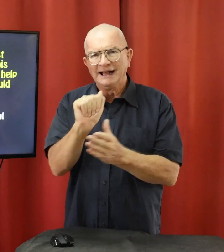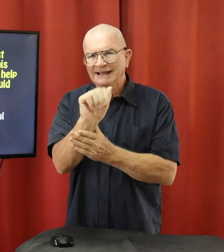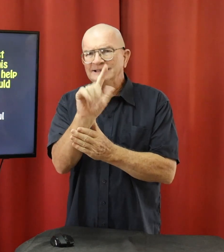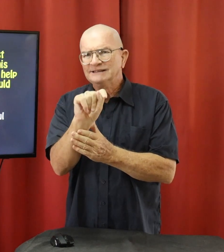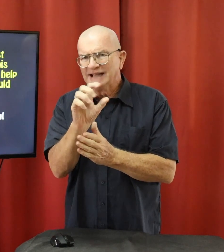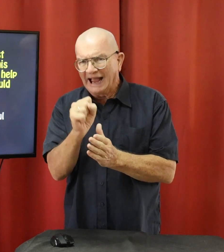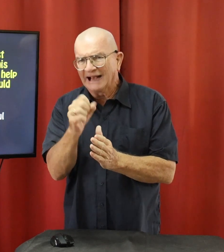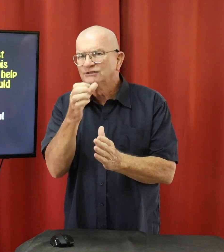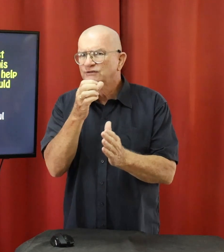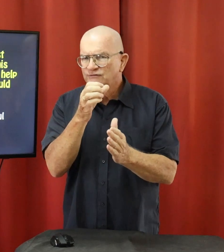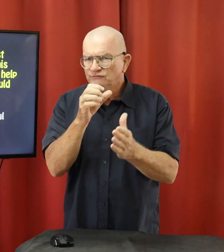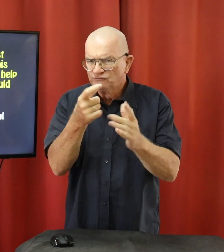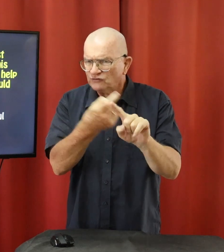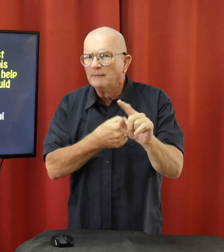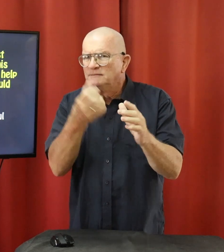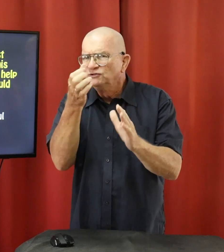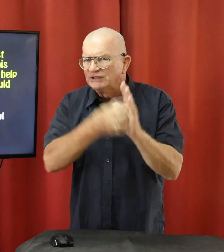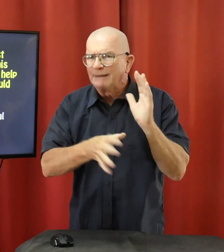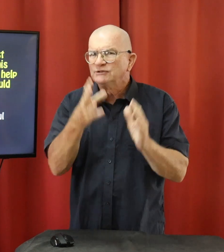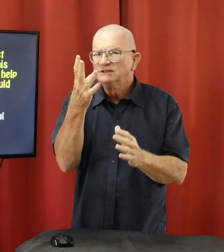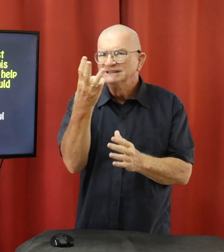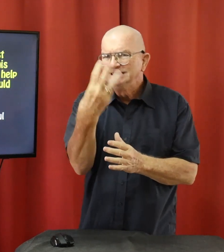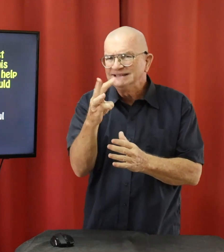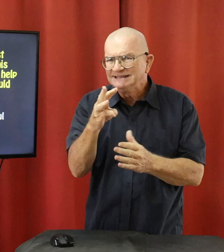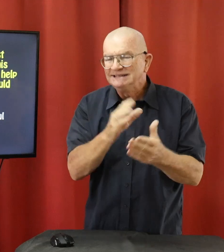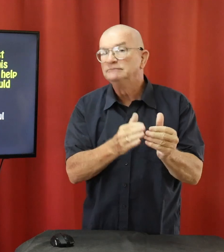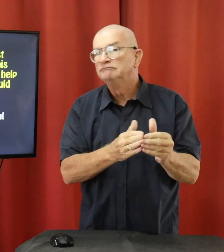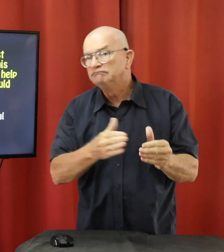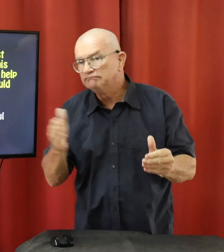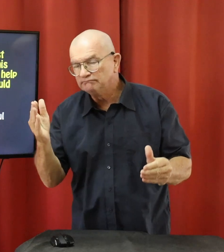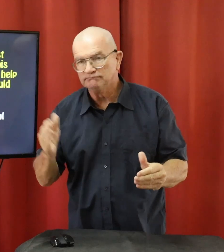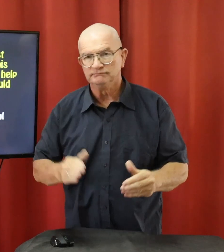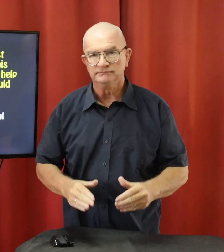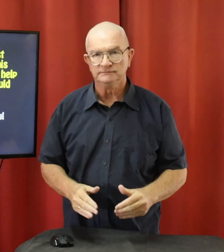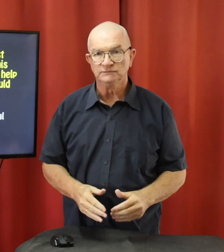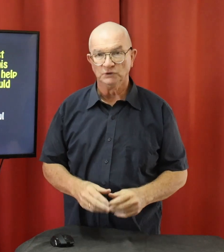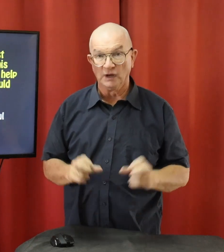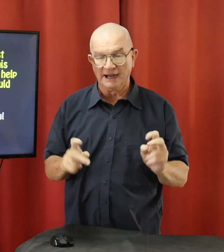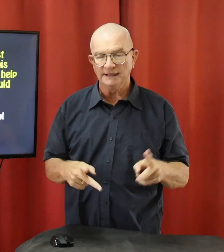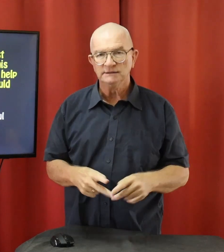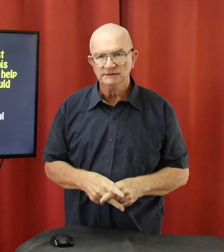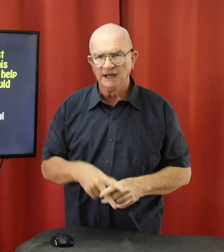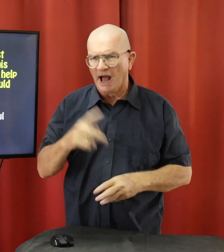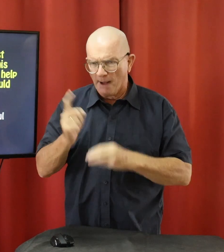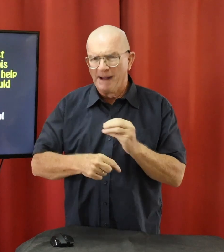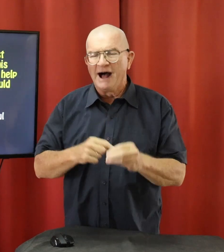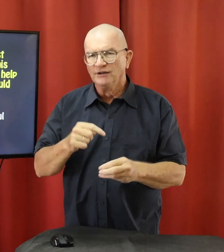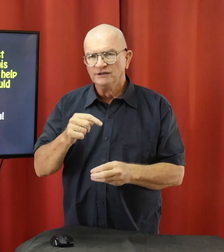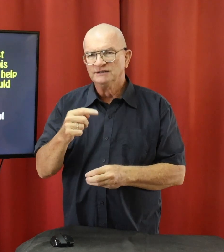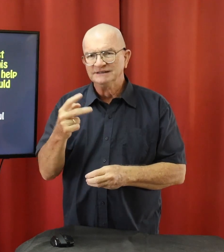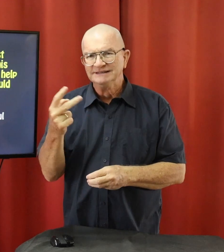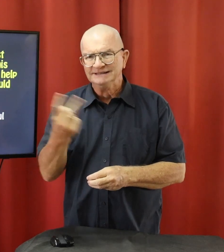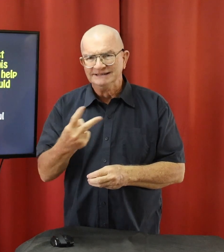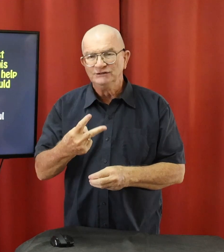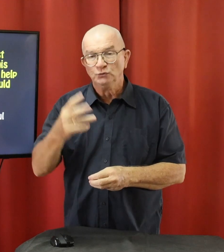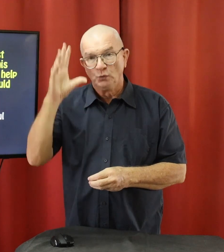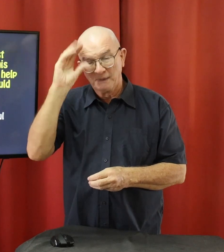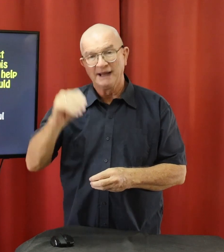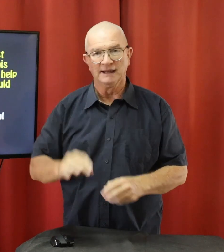I encourage you to read in Acts chapter 16 on to learn this story about